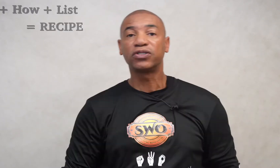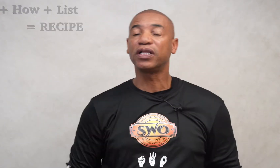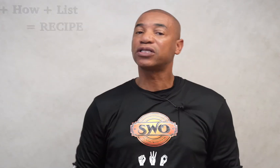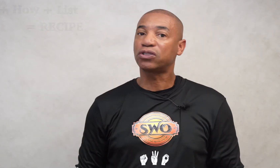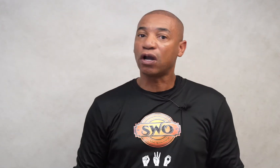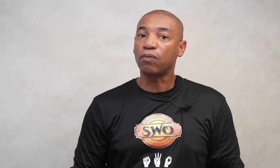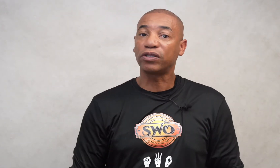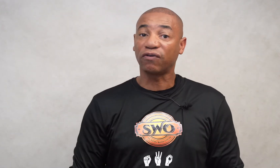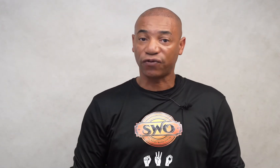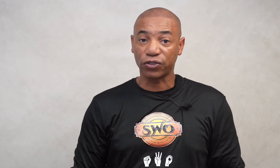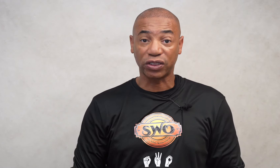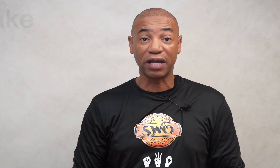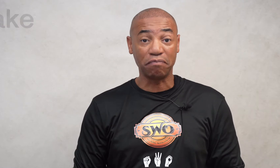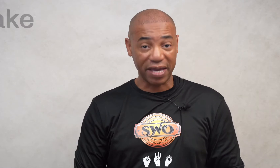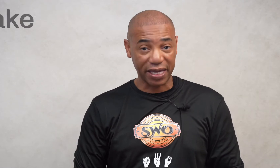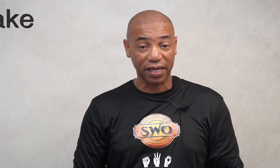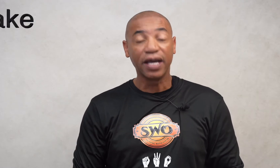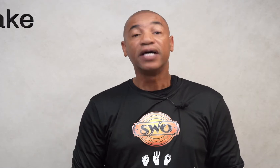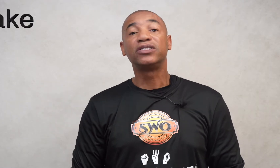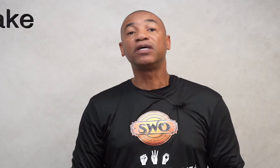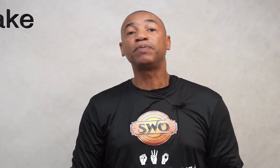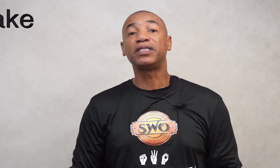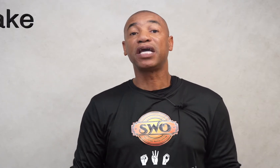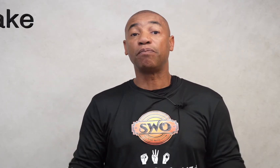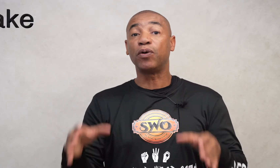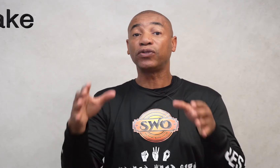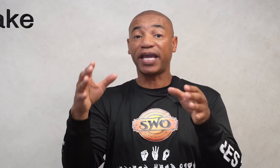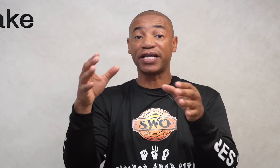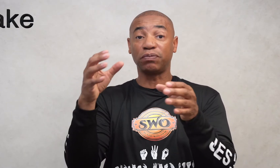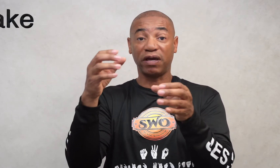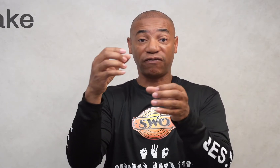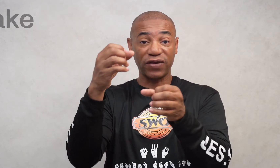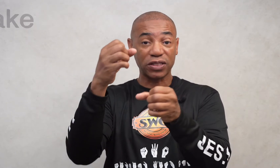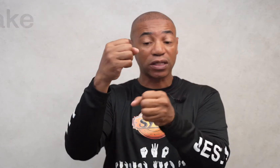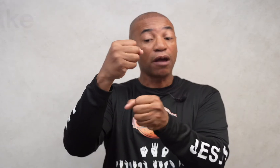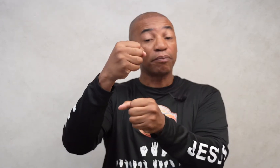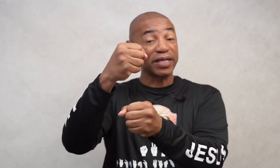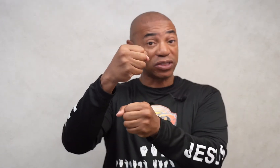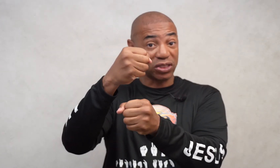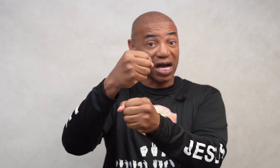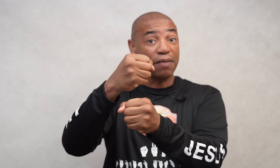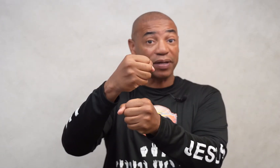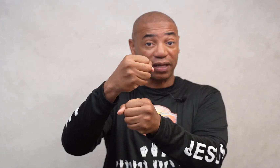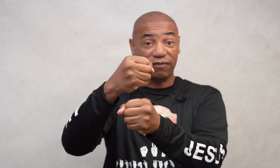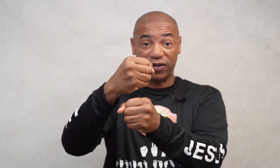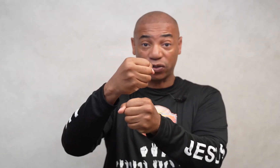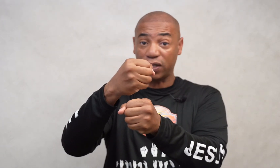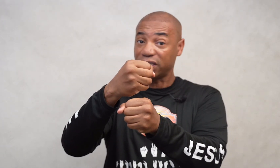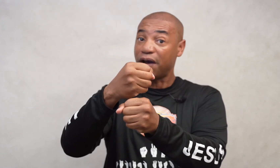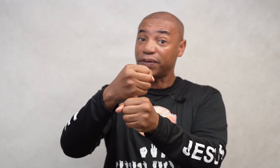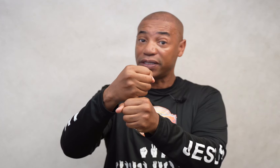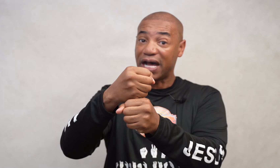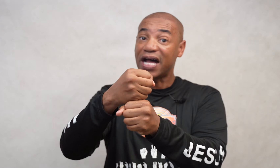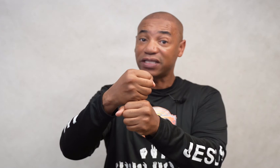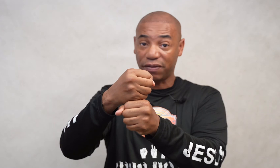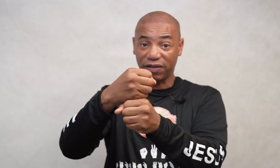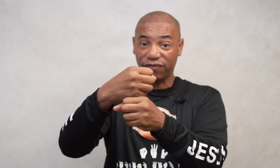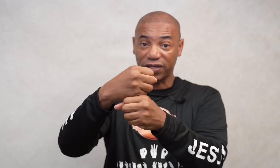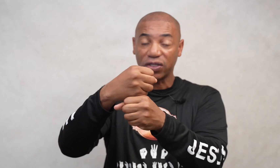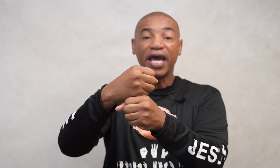let's start with the first sign, make. Simply take both hands, make fists, place the dominant fist on top of the non-dominant fist, and